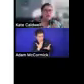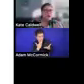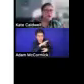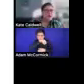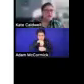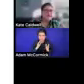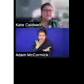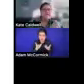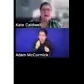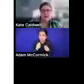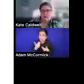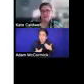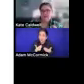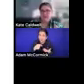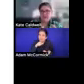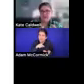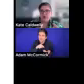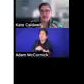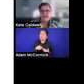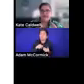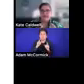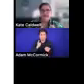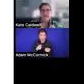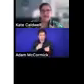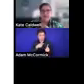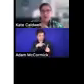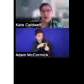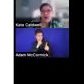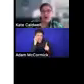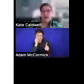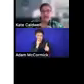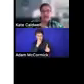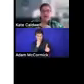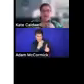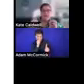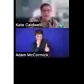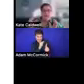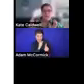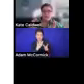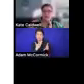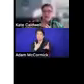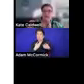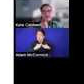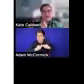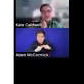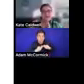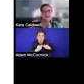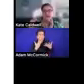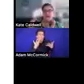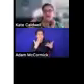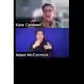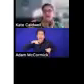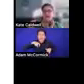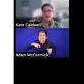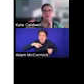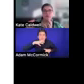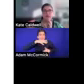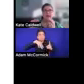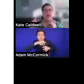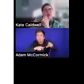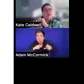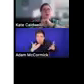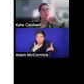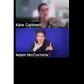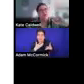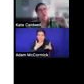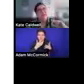how you decide what data you're going to collect and why, through the analysis, and